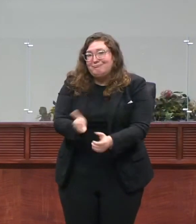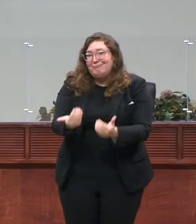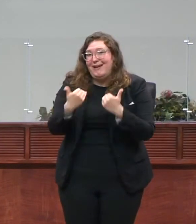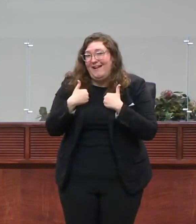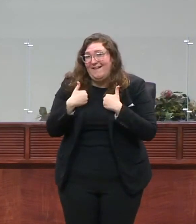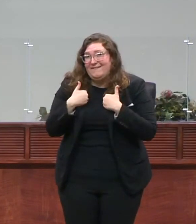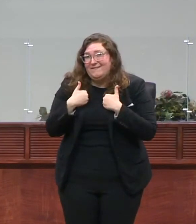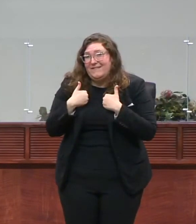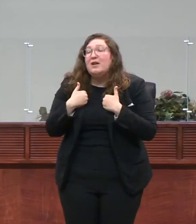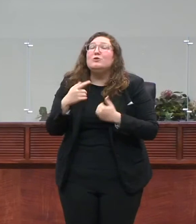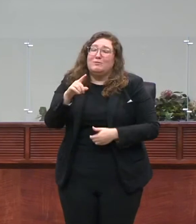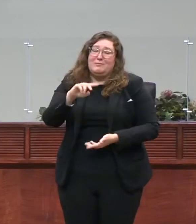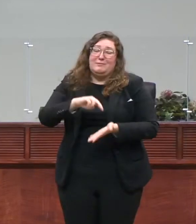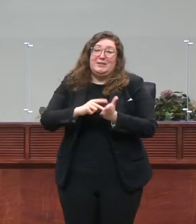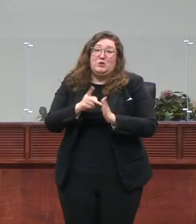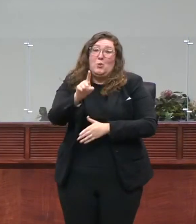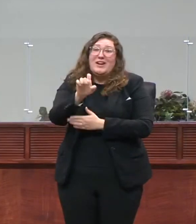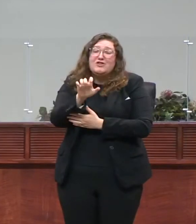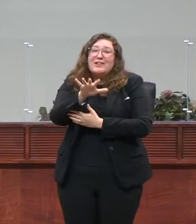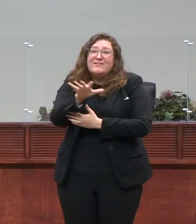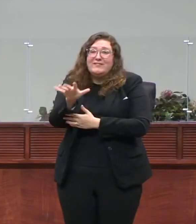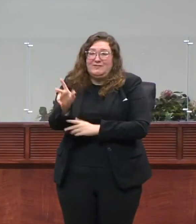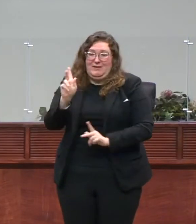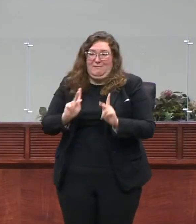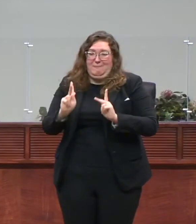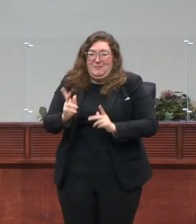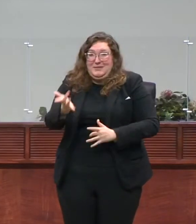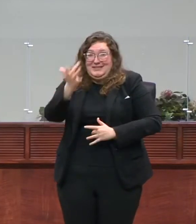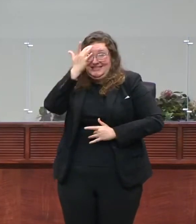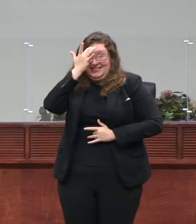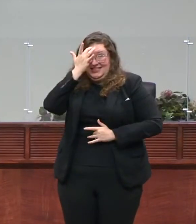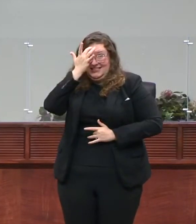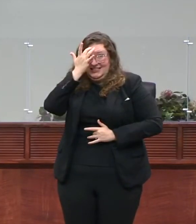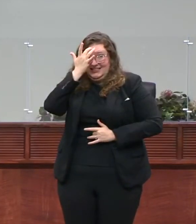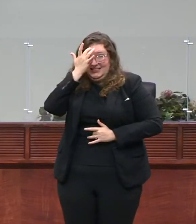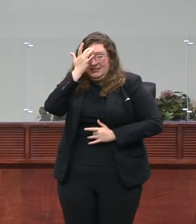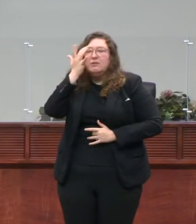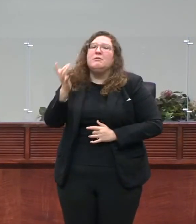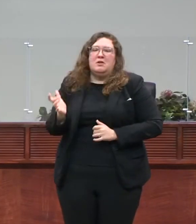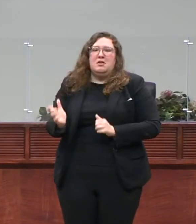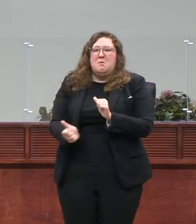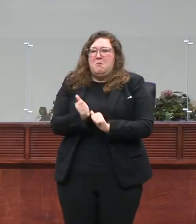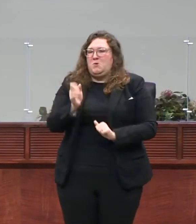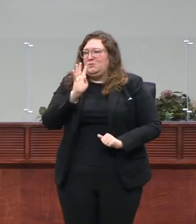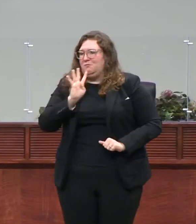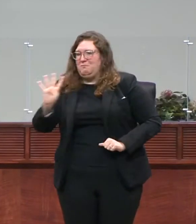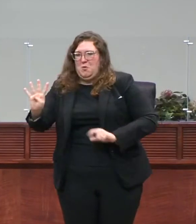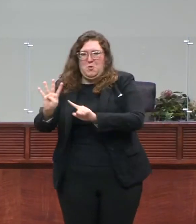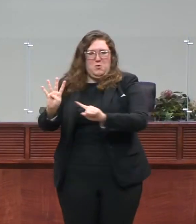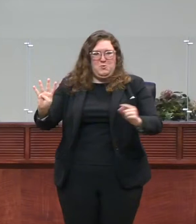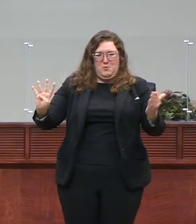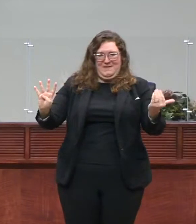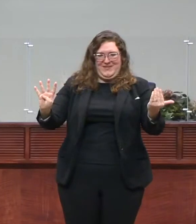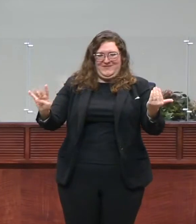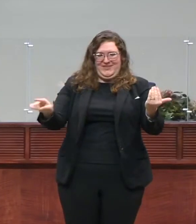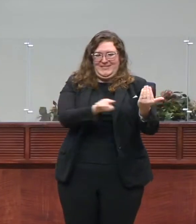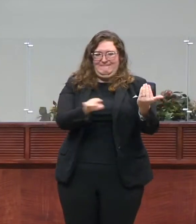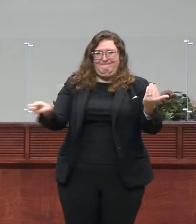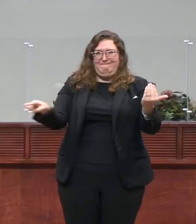155 cases. That is to assume that those are students or at least individuals